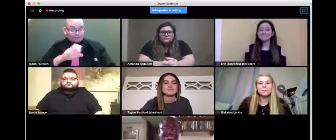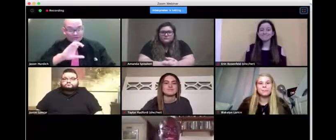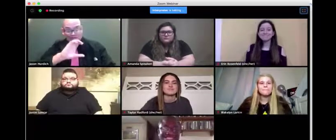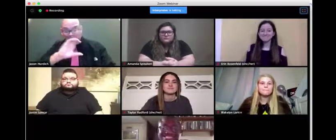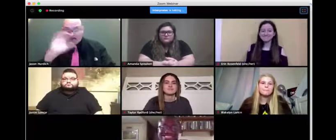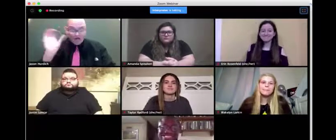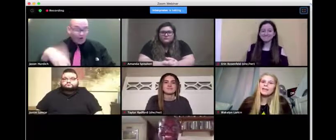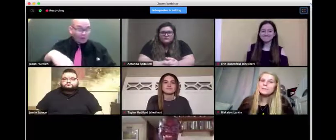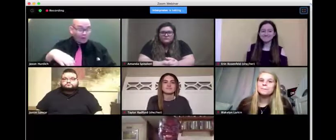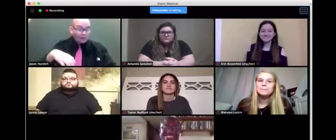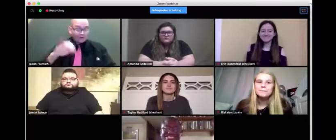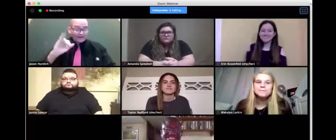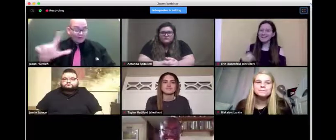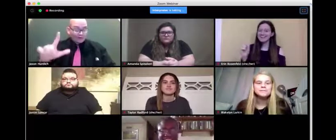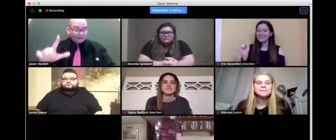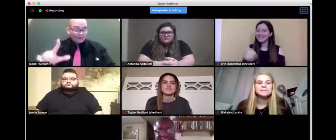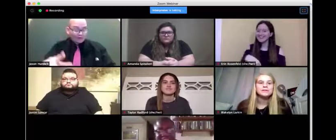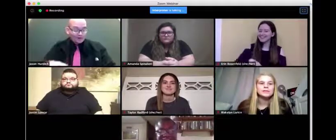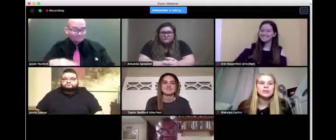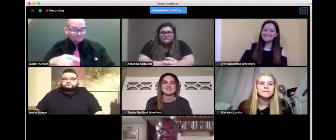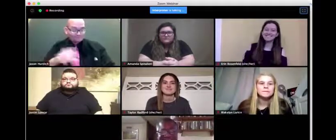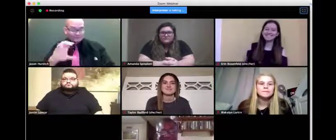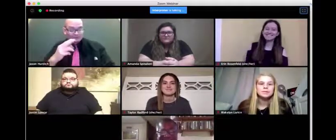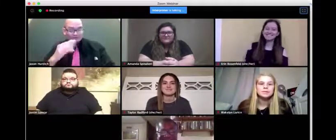right, so tell us a little bit about yourself.